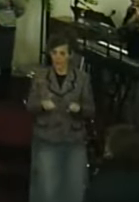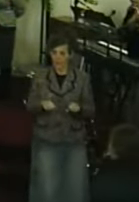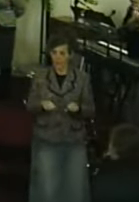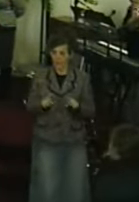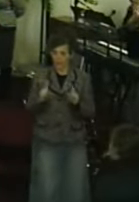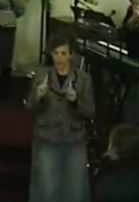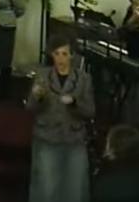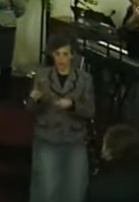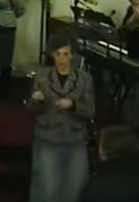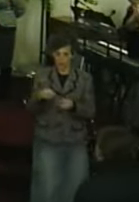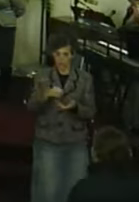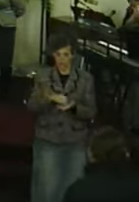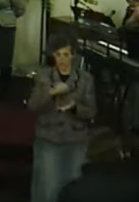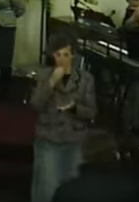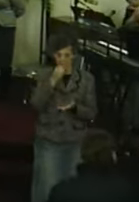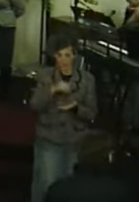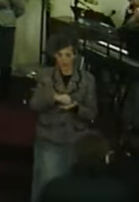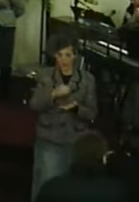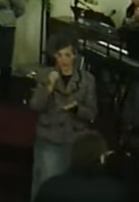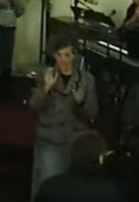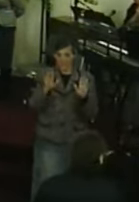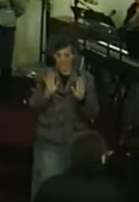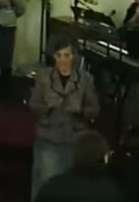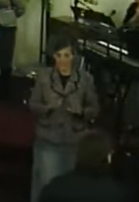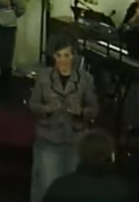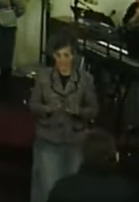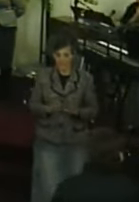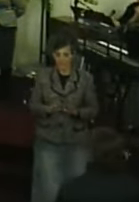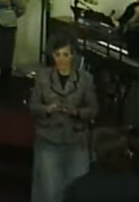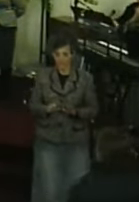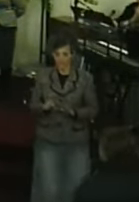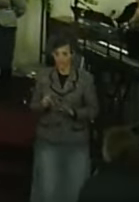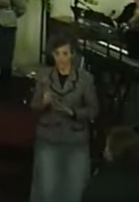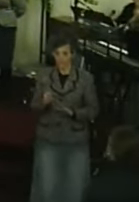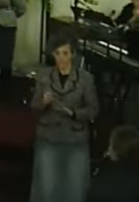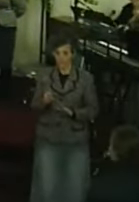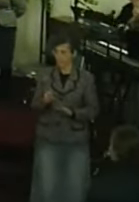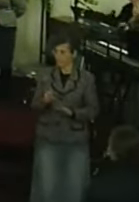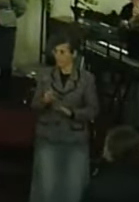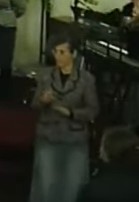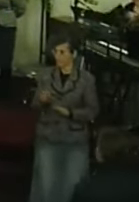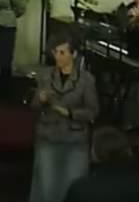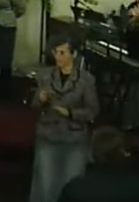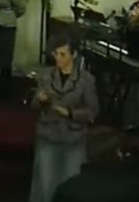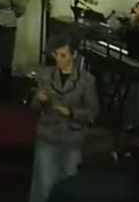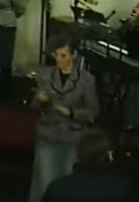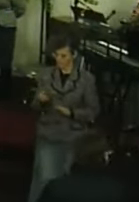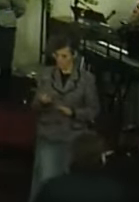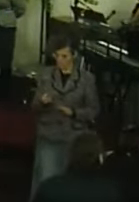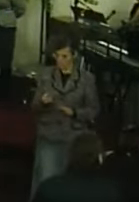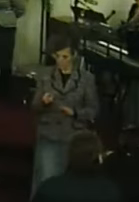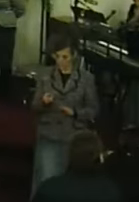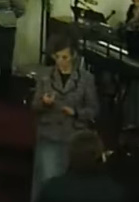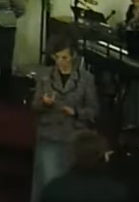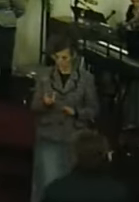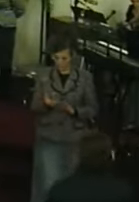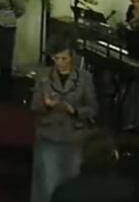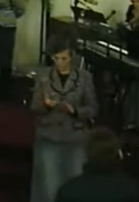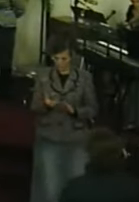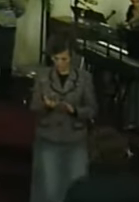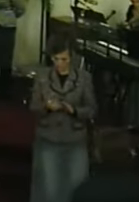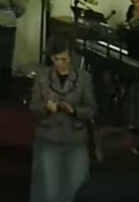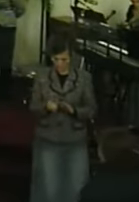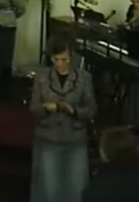of it, if you're able to pay half of it, we'll try to get a sponsor for the other half. So, but we need to know that tonight, and we can let